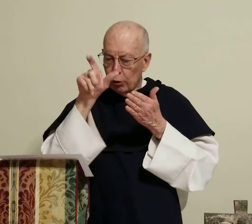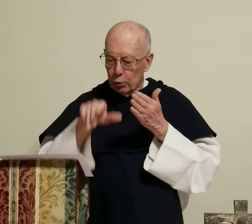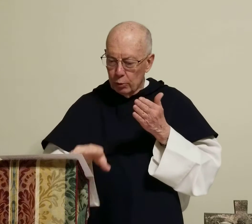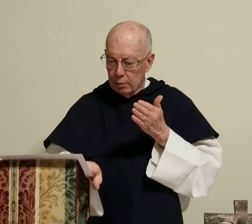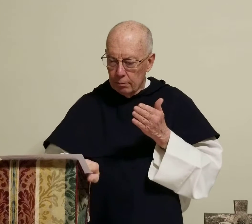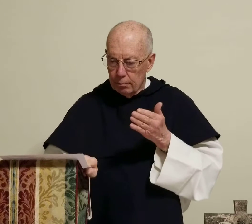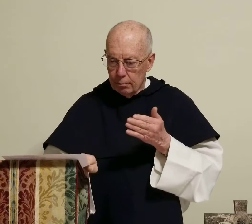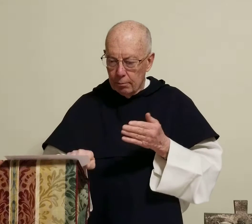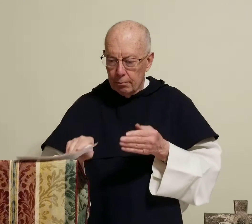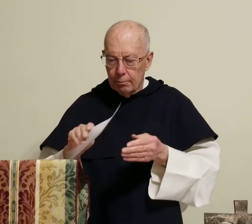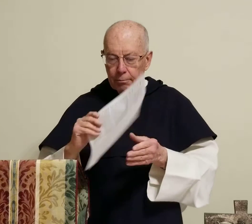vão